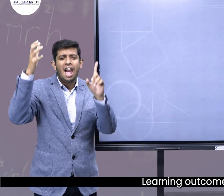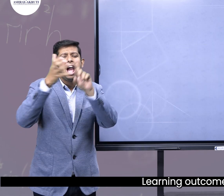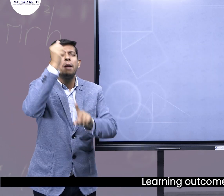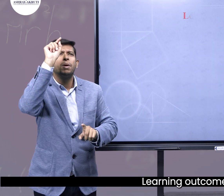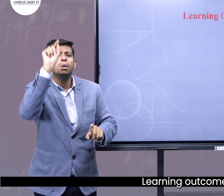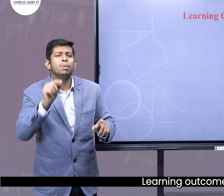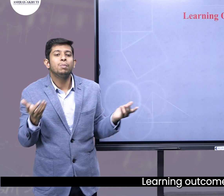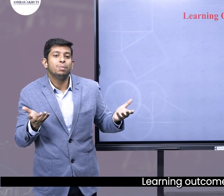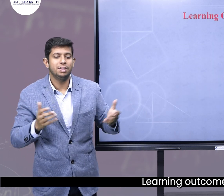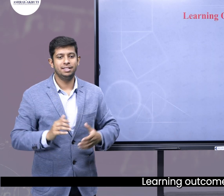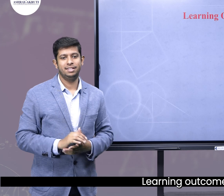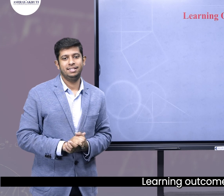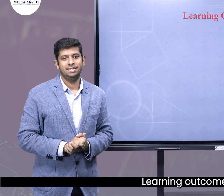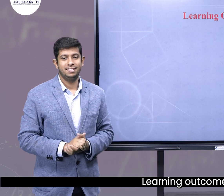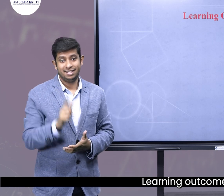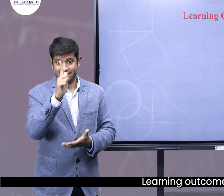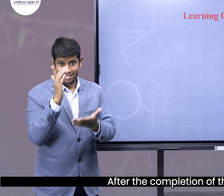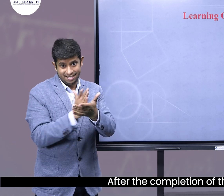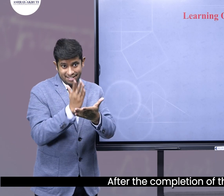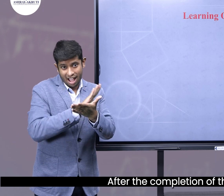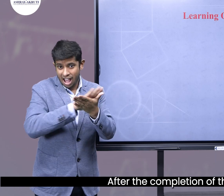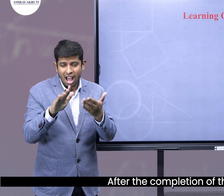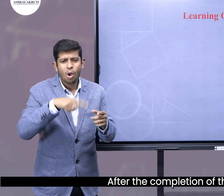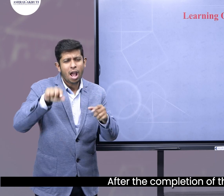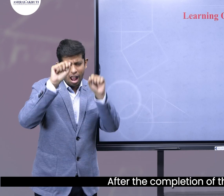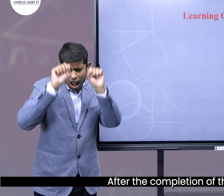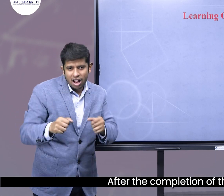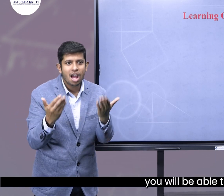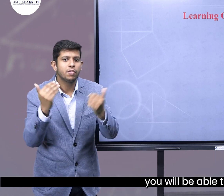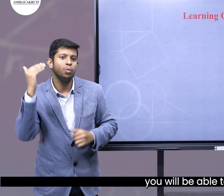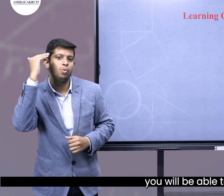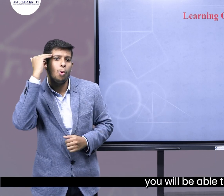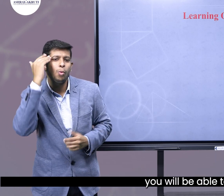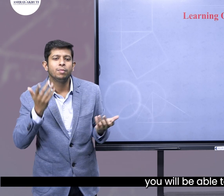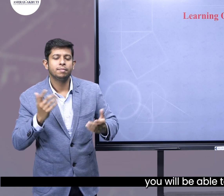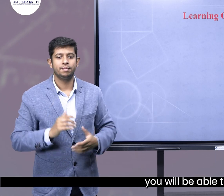Learning outcomes. After the completion of this lesson, you will be able to